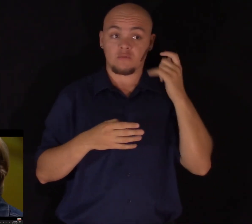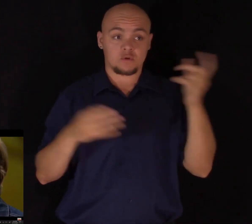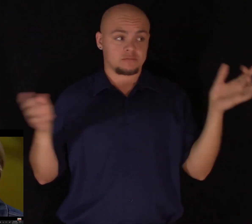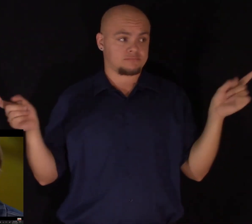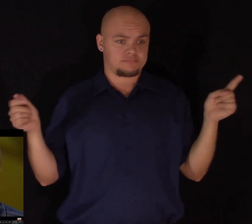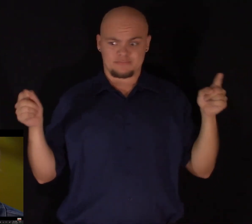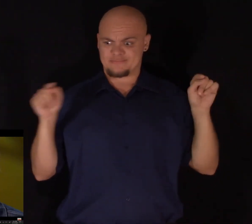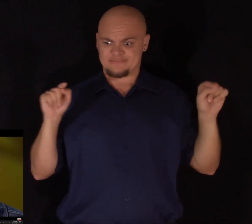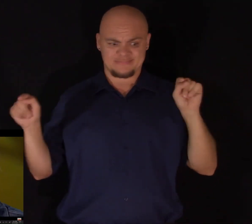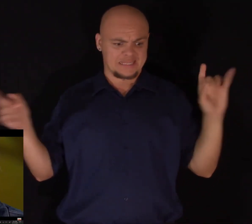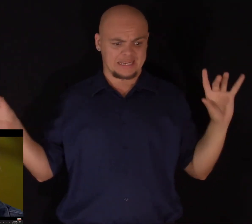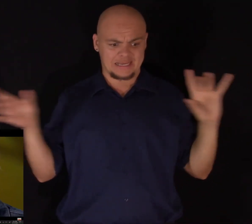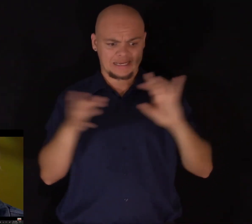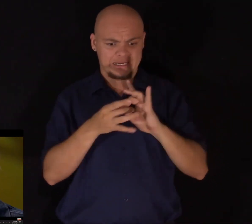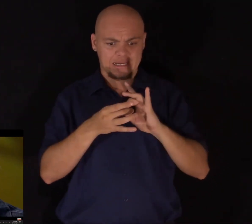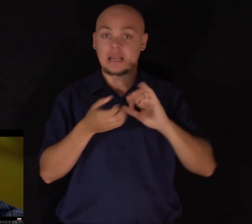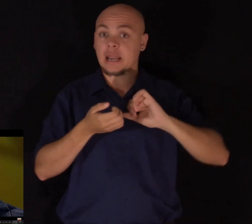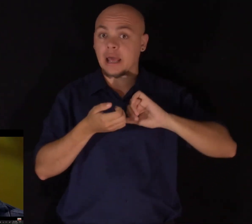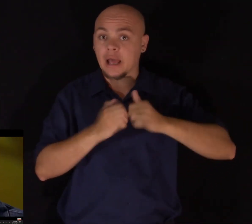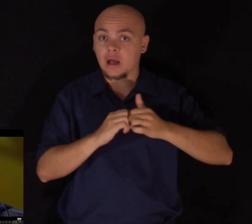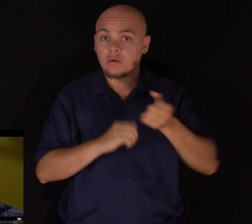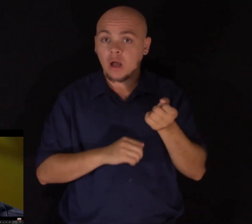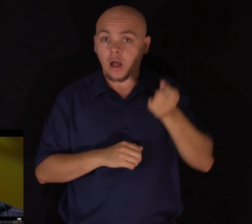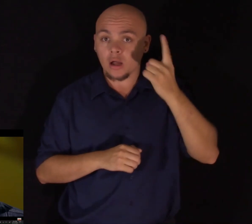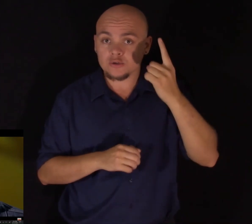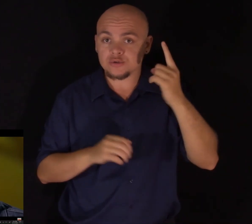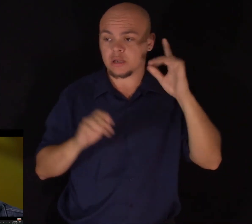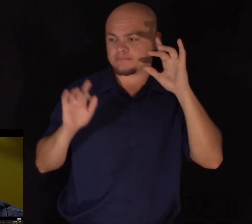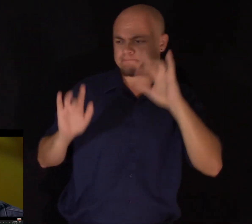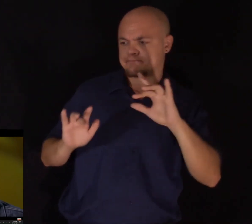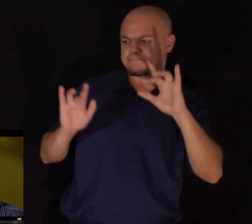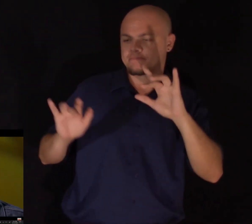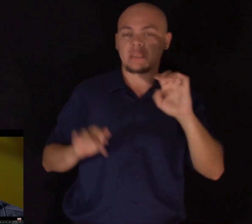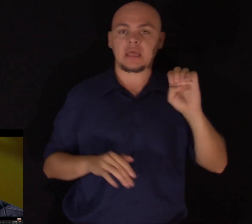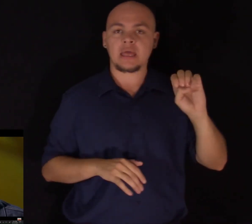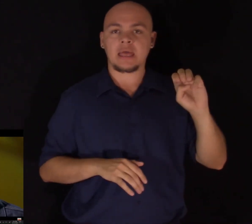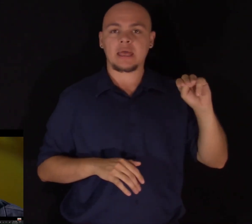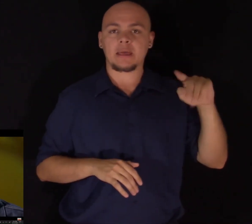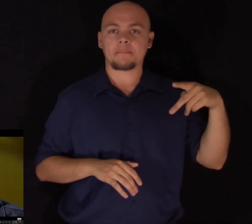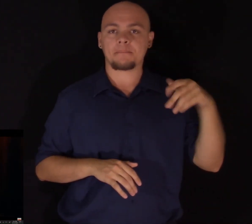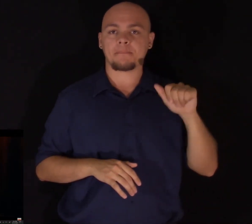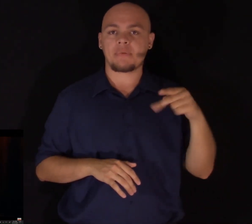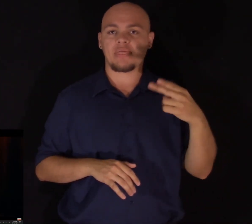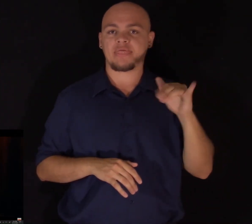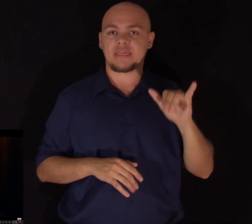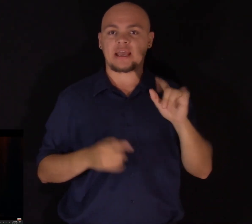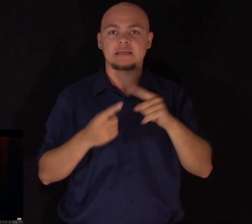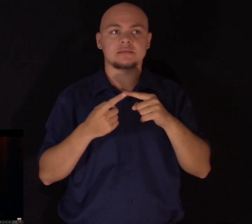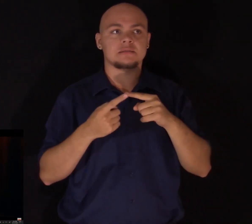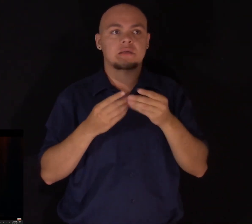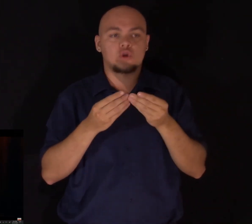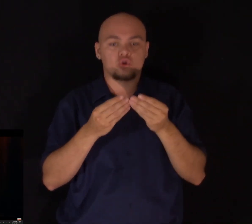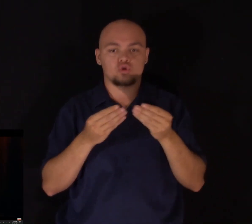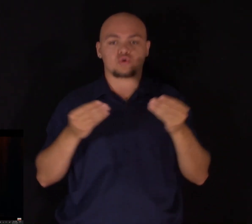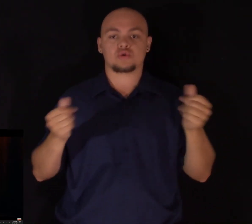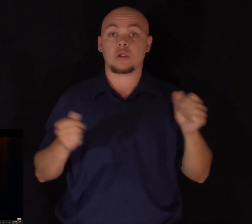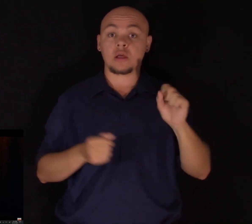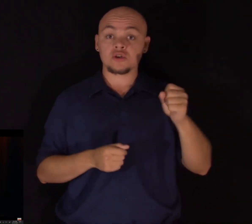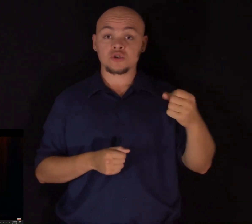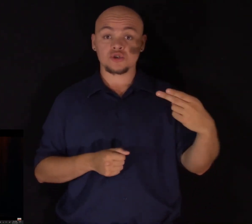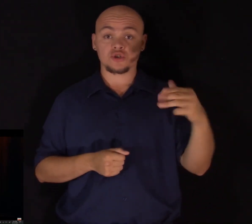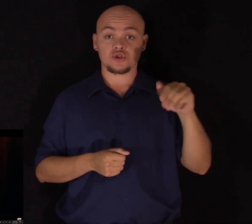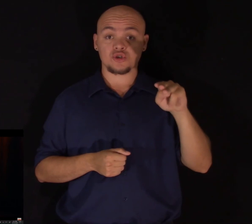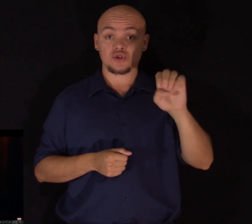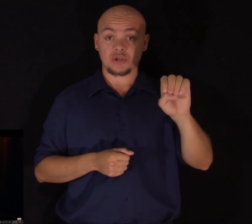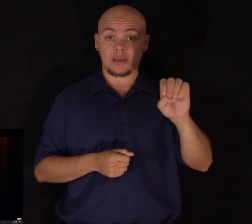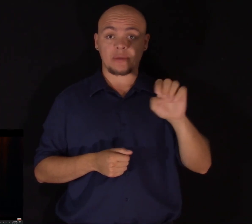we have to understand and know empathy, because empathy is the antidote to shame. If you put shame in a petri dish, it